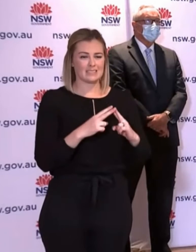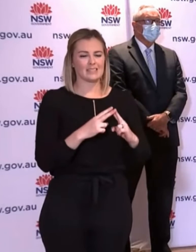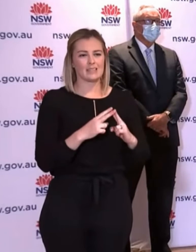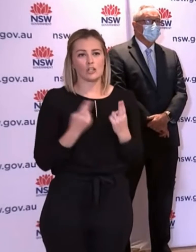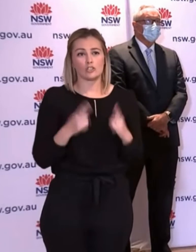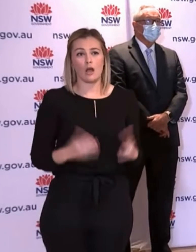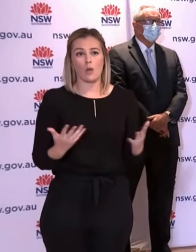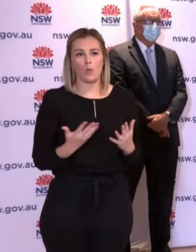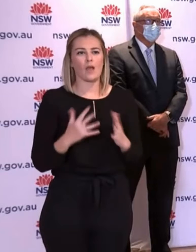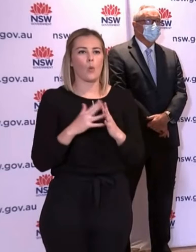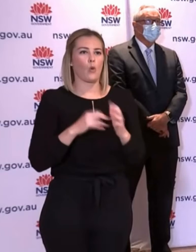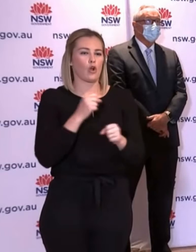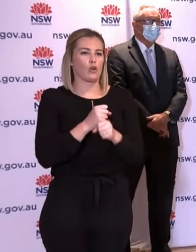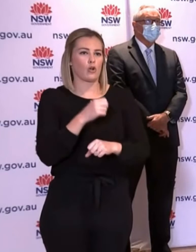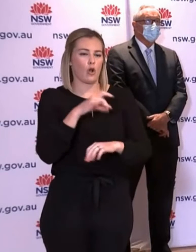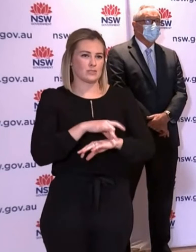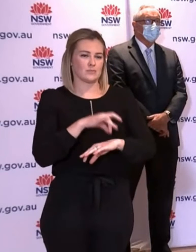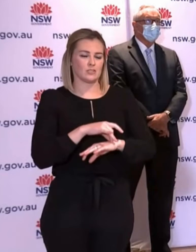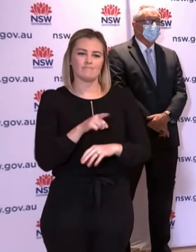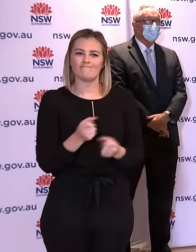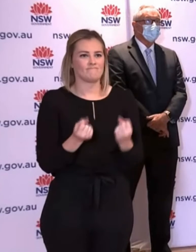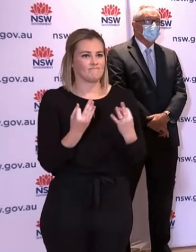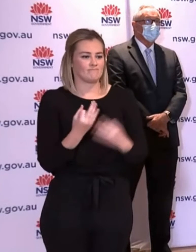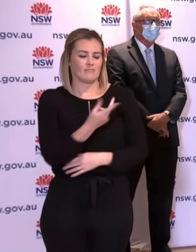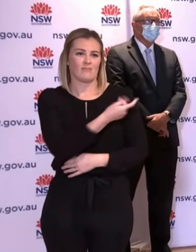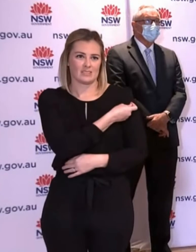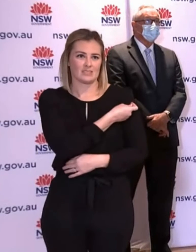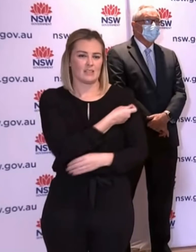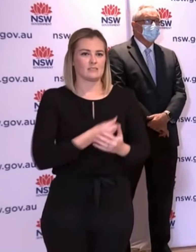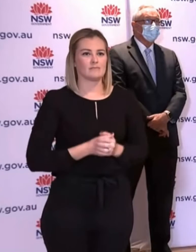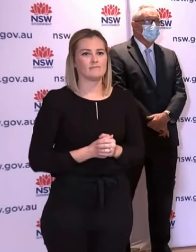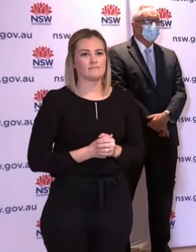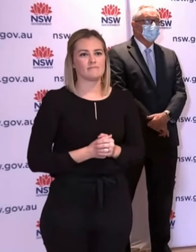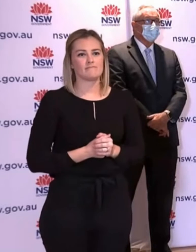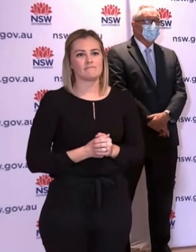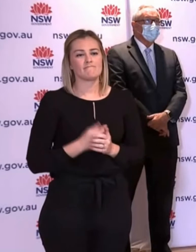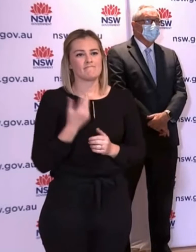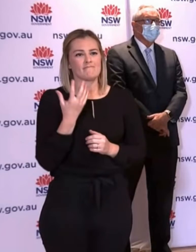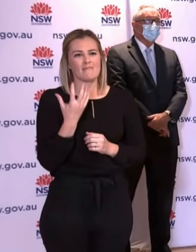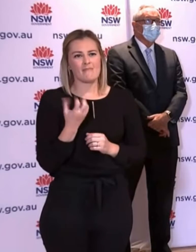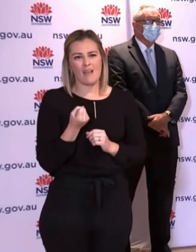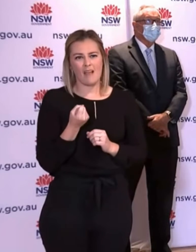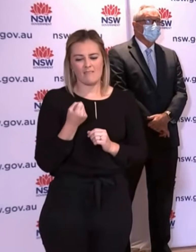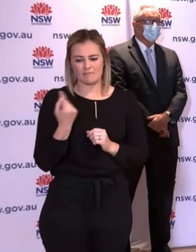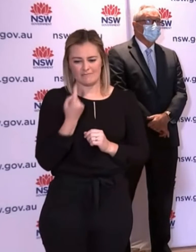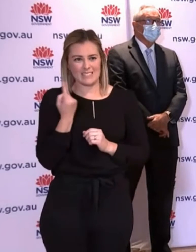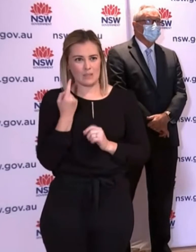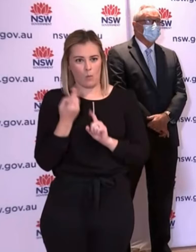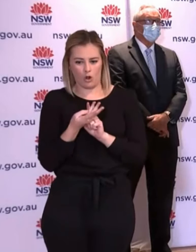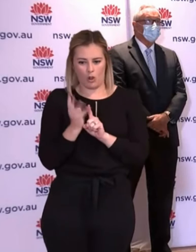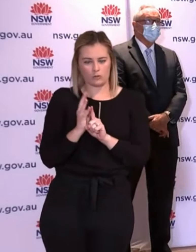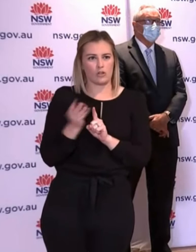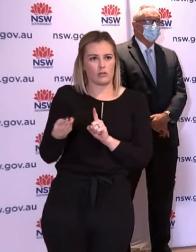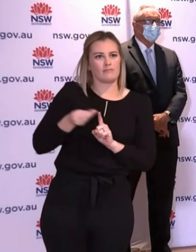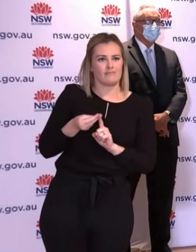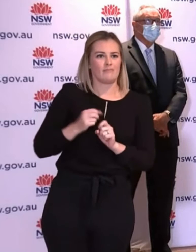Hospital. She was not vaccinated and was a close contact of a case in the community. And the third person who sadly